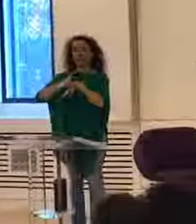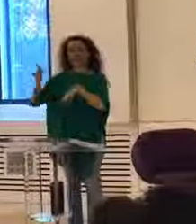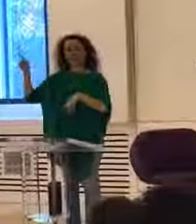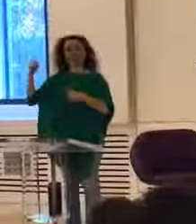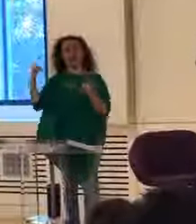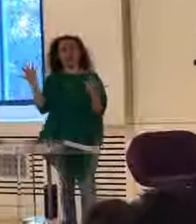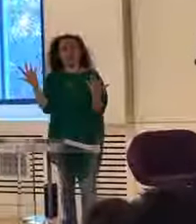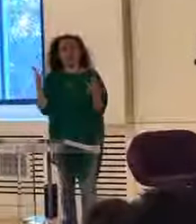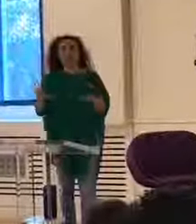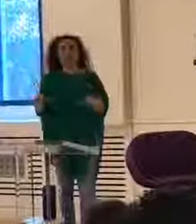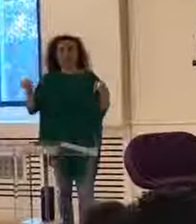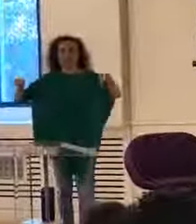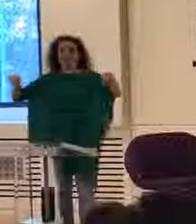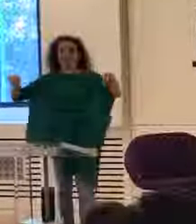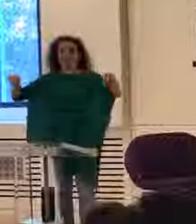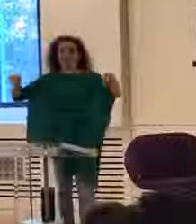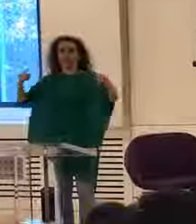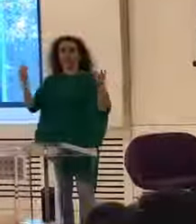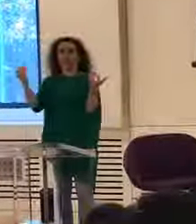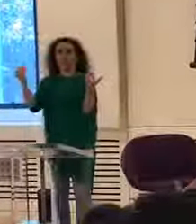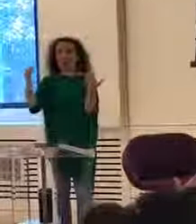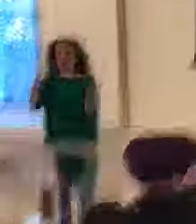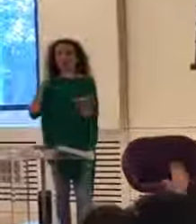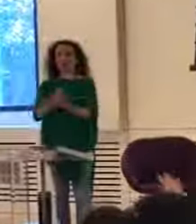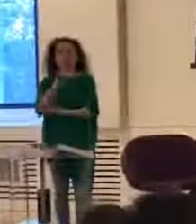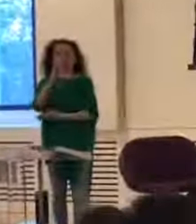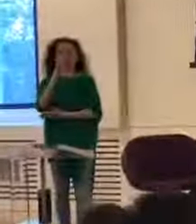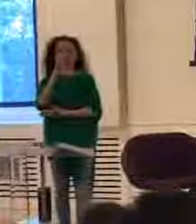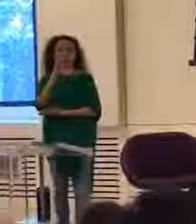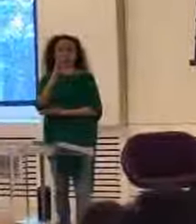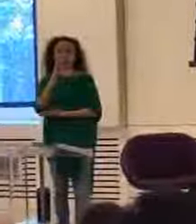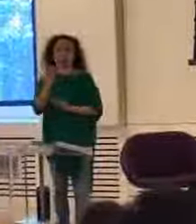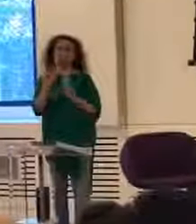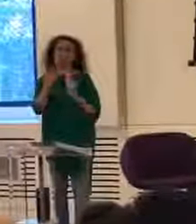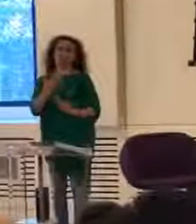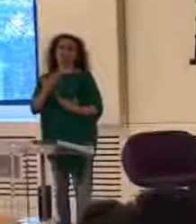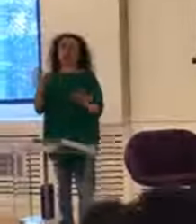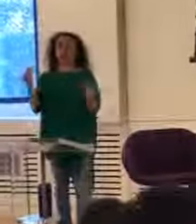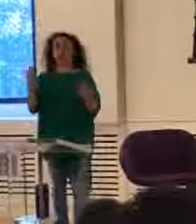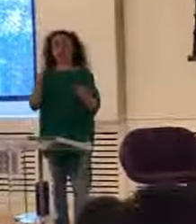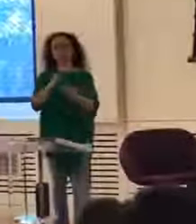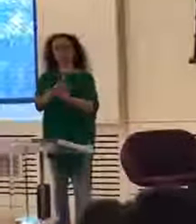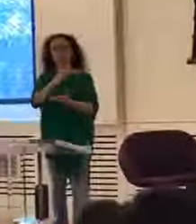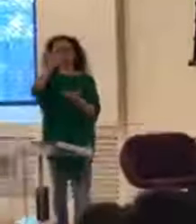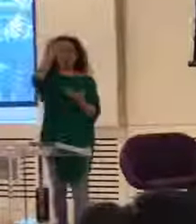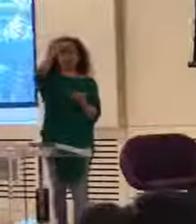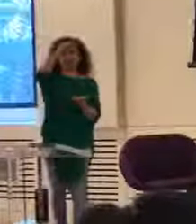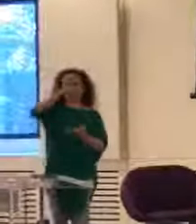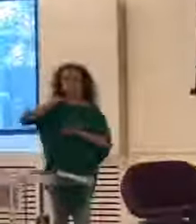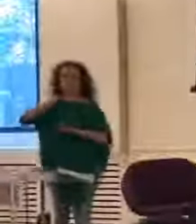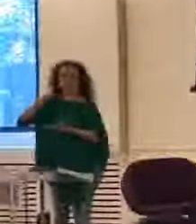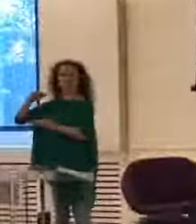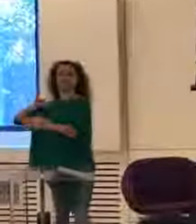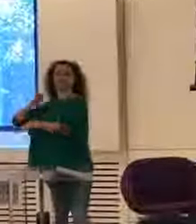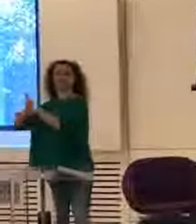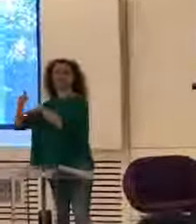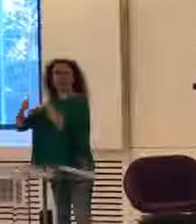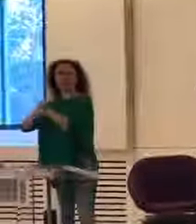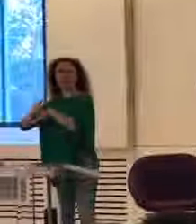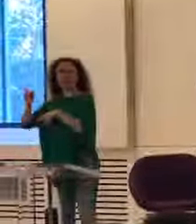We received funding to make that performance from the Wellcome Trust, so we're very grateful to the